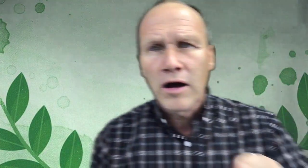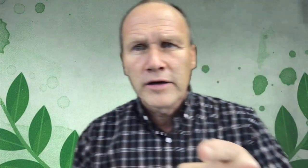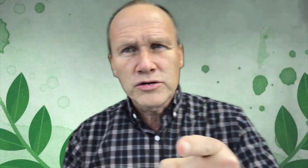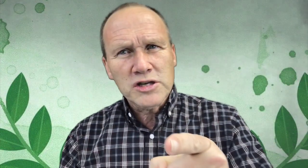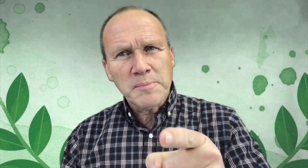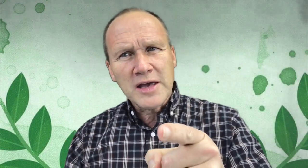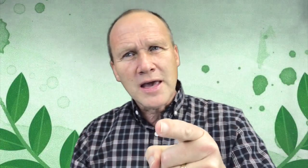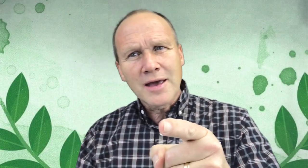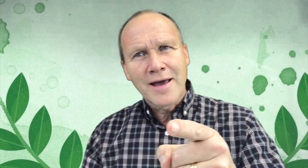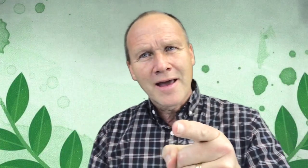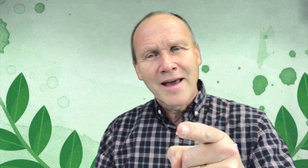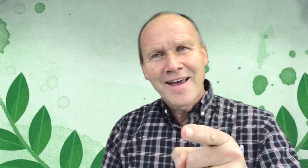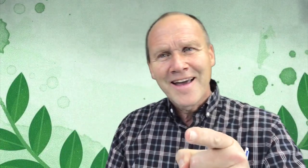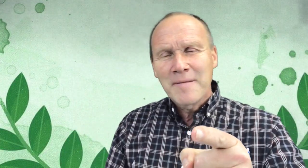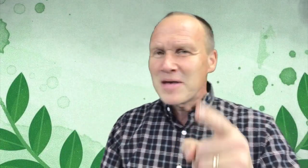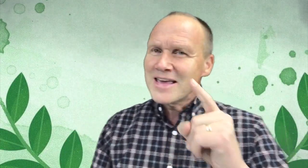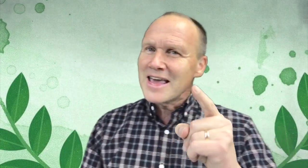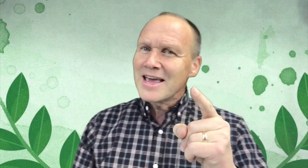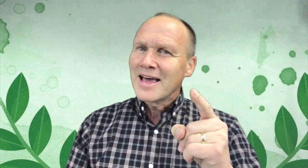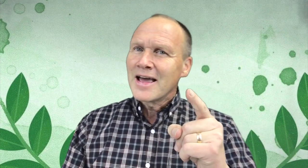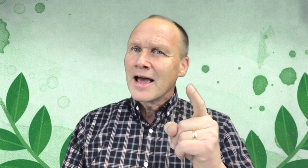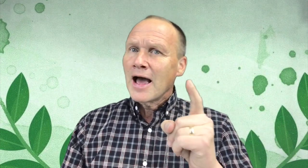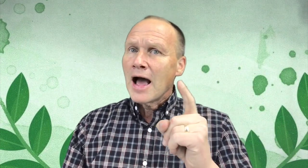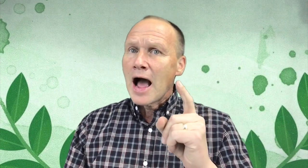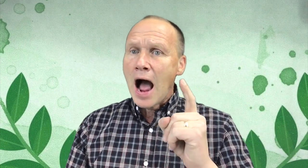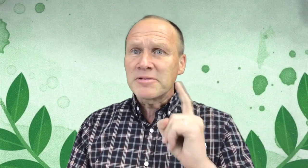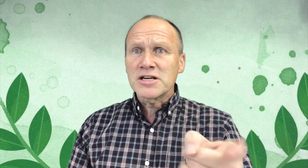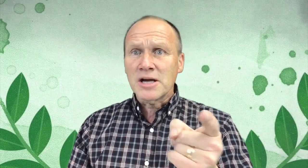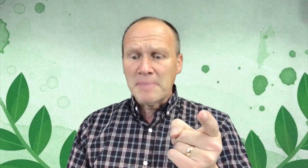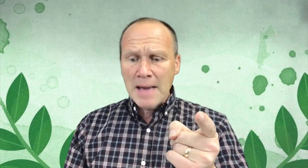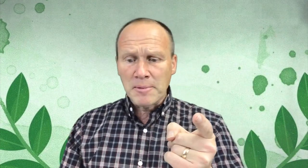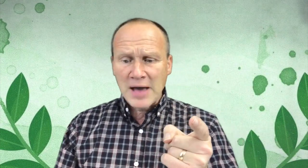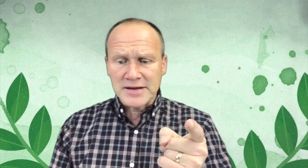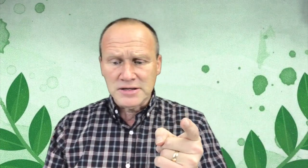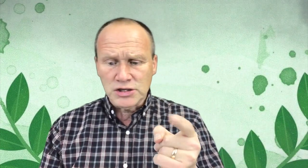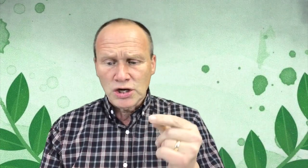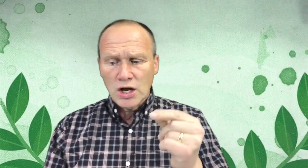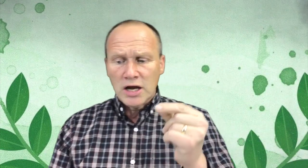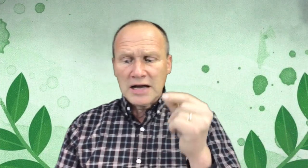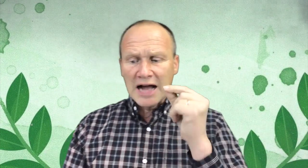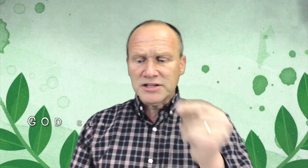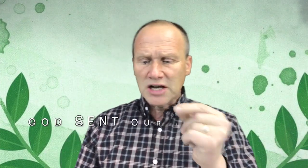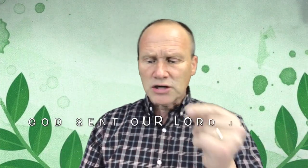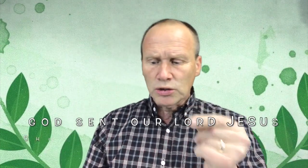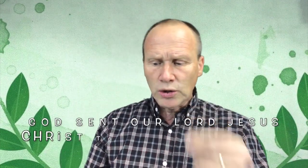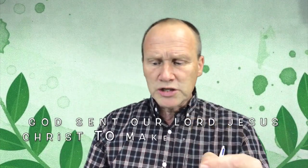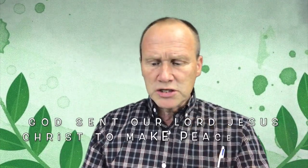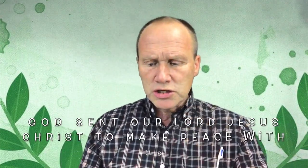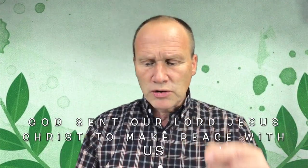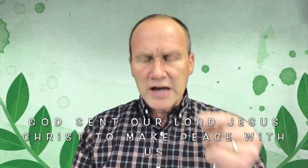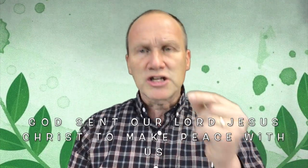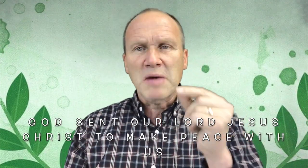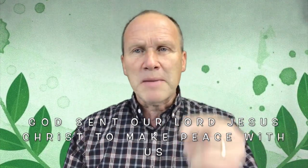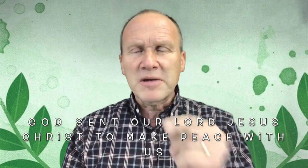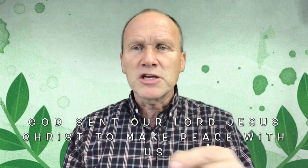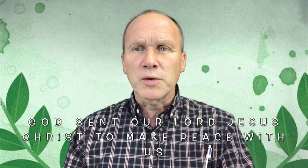Do you see Pinky? Pinky, I'm teaching a Bible passage. God sent our Lord Jesus Christ to make peace with